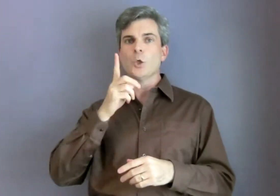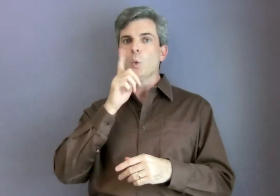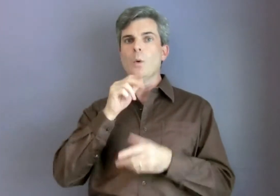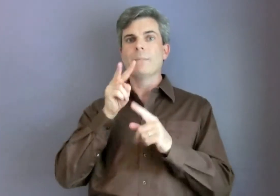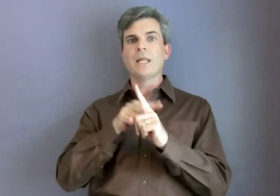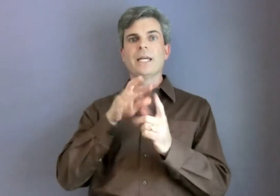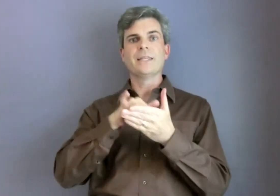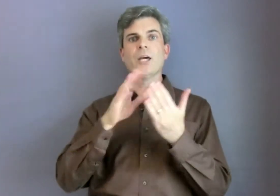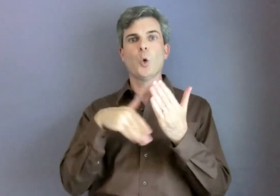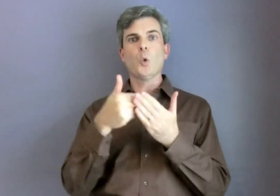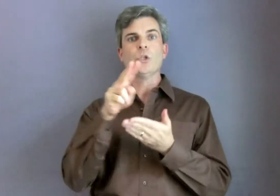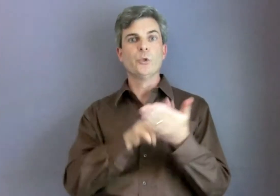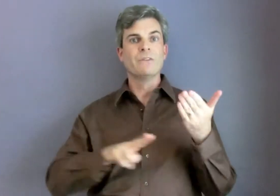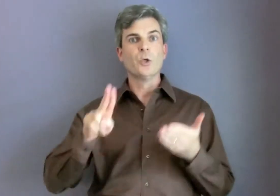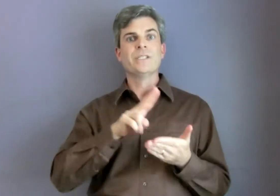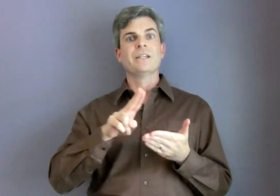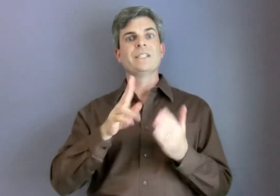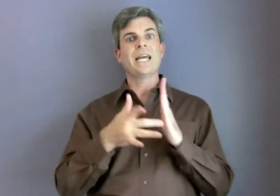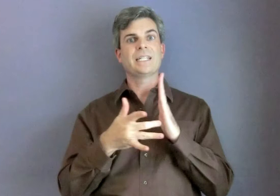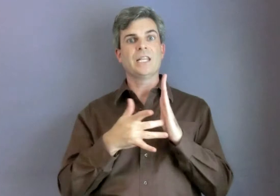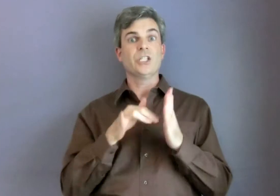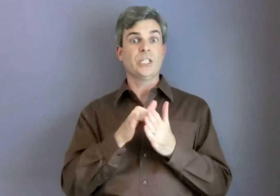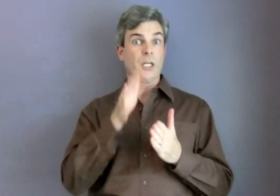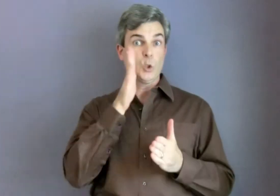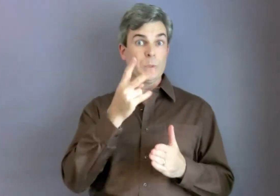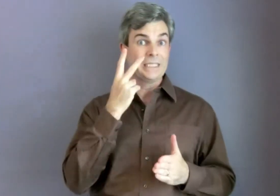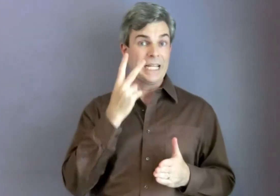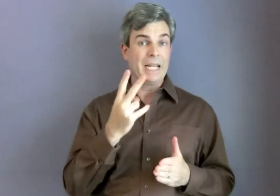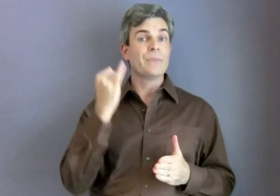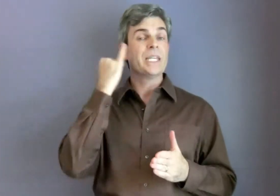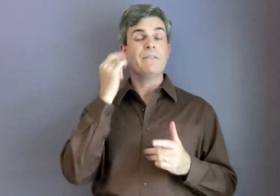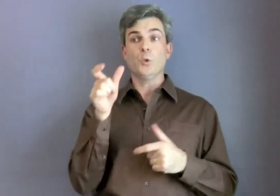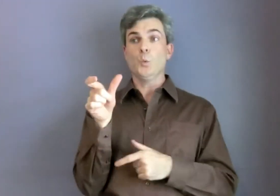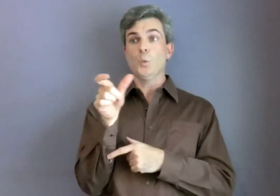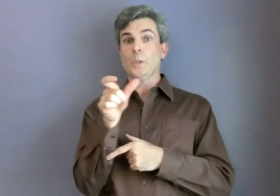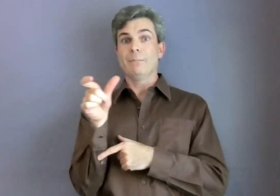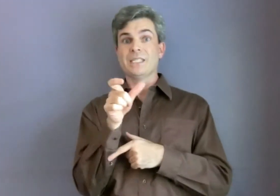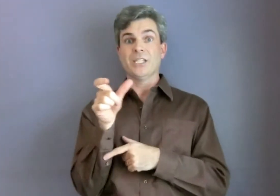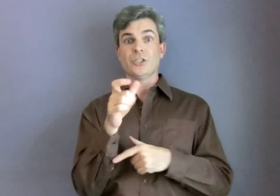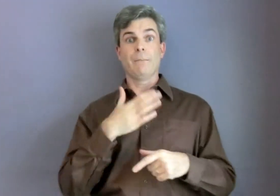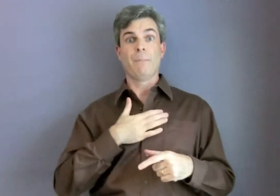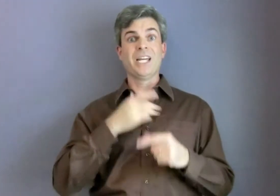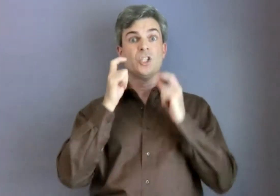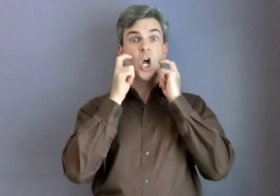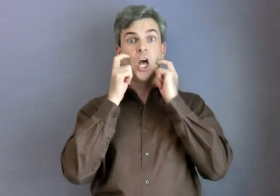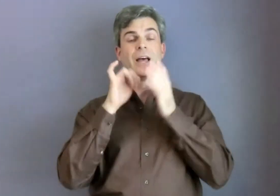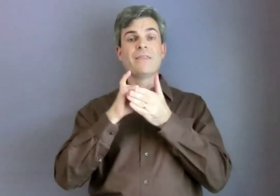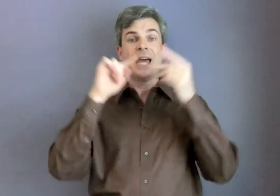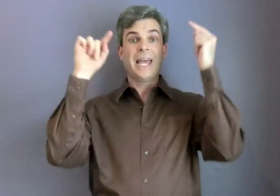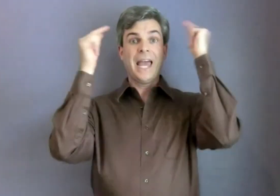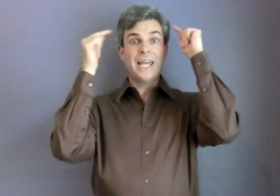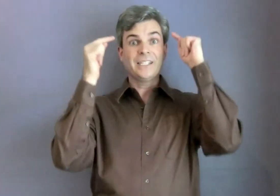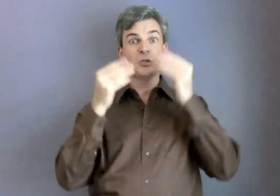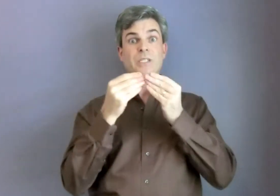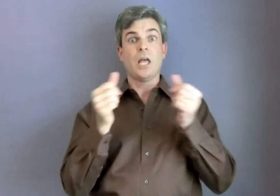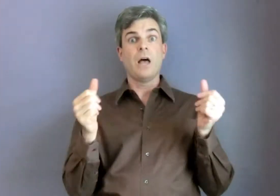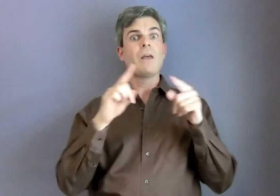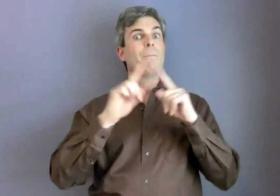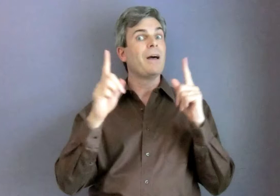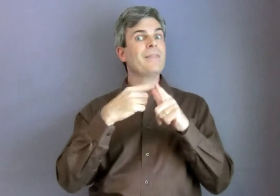to establish that if he repositioned my jaw, the headache's pretty much resolved, but then my teeth weren't in the right place. He then held my jaw in the right